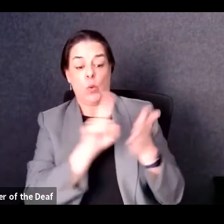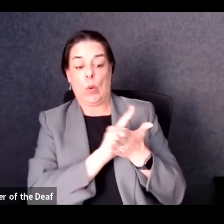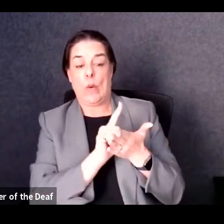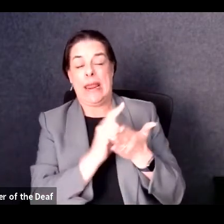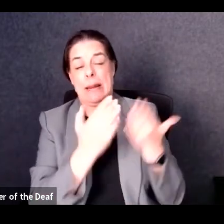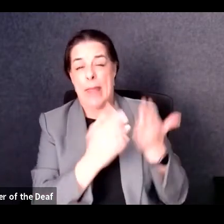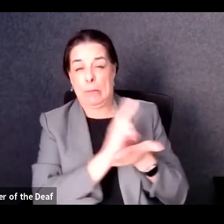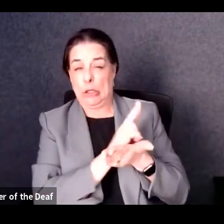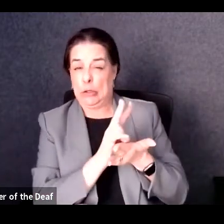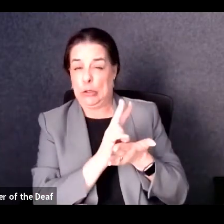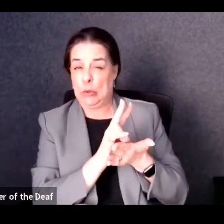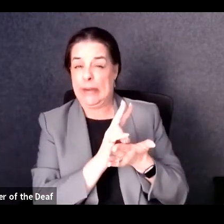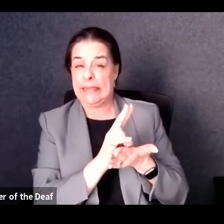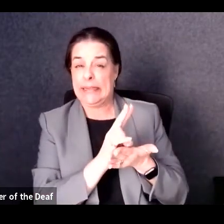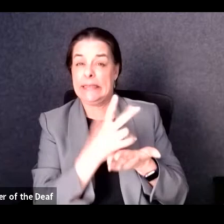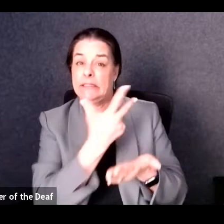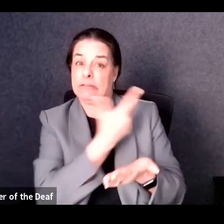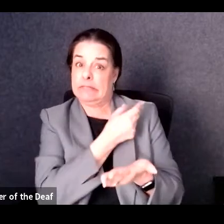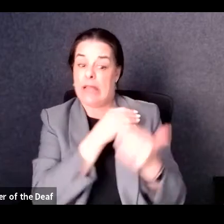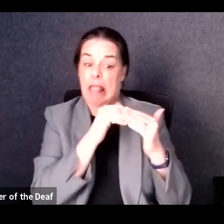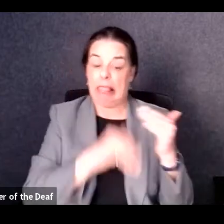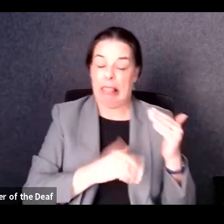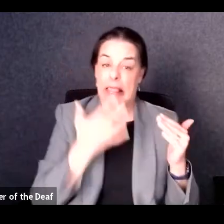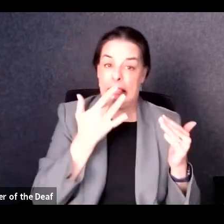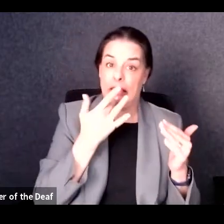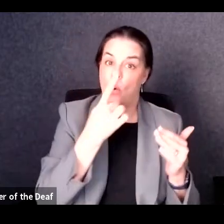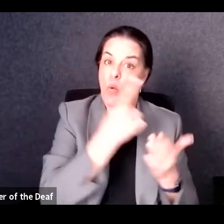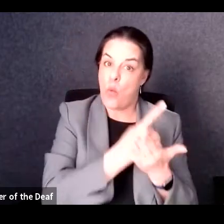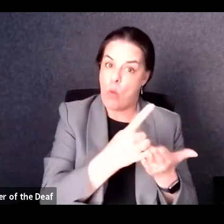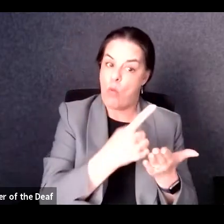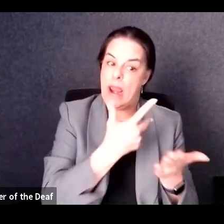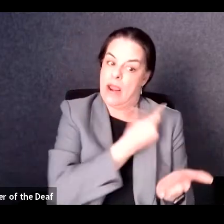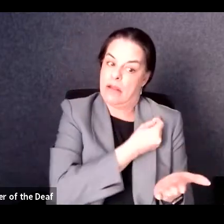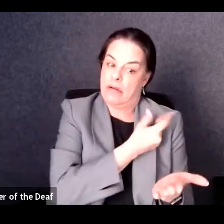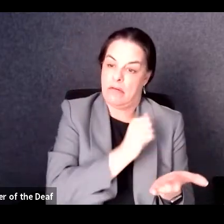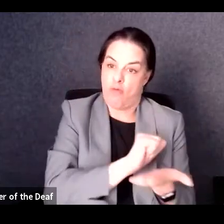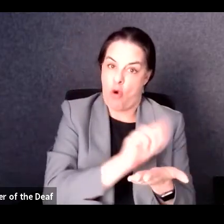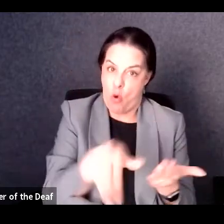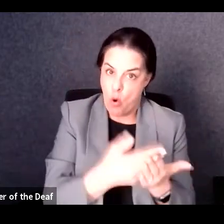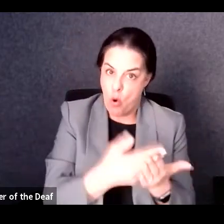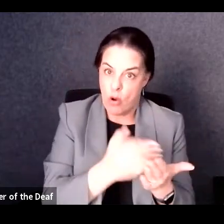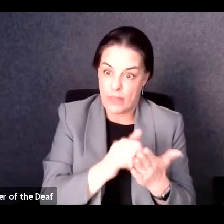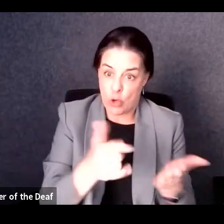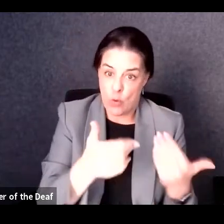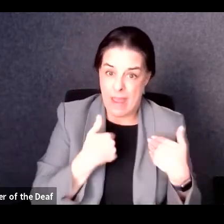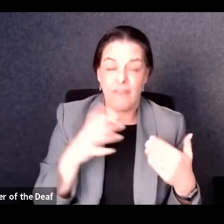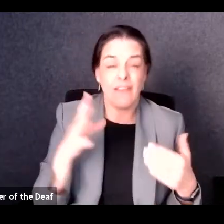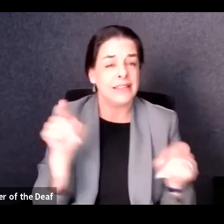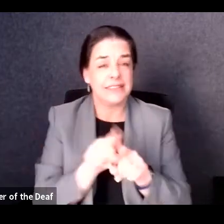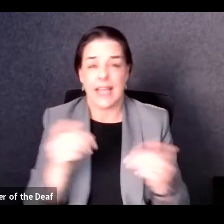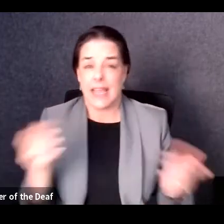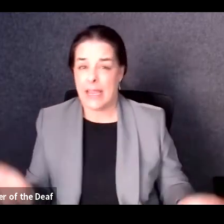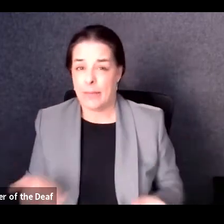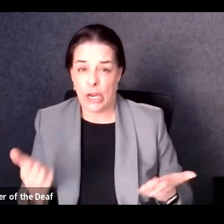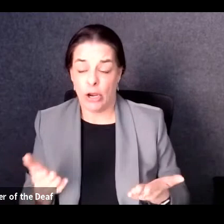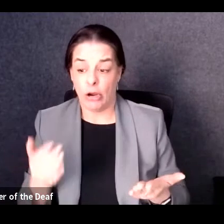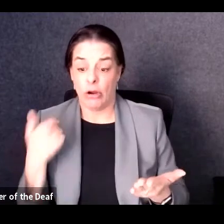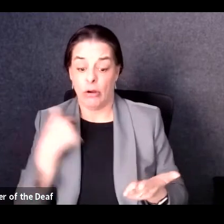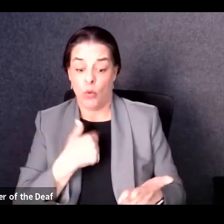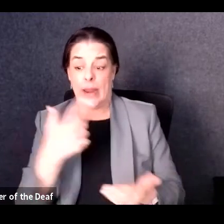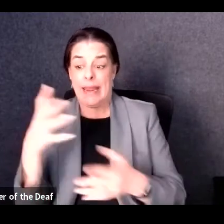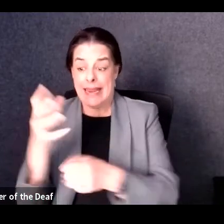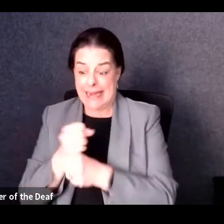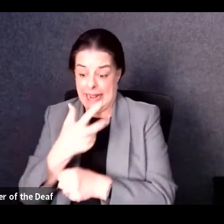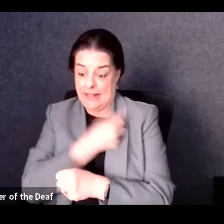2, preferably within a week. And and we've been doing the same here, getting our vaccine out when we get